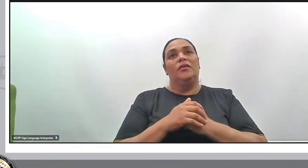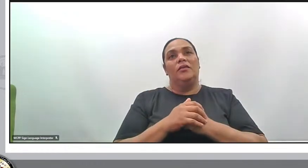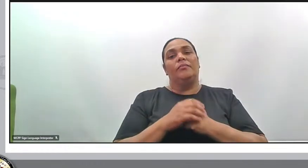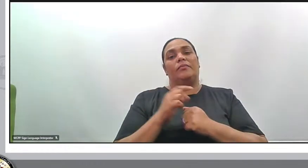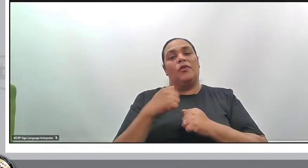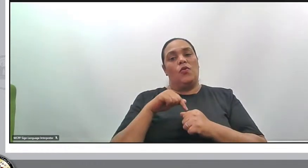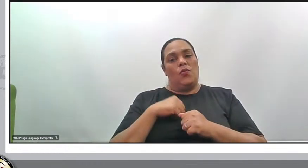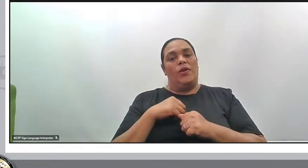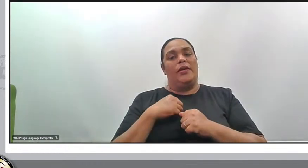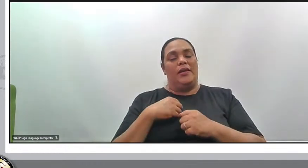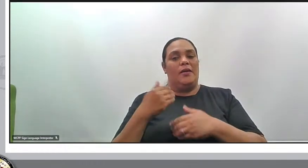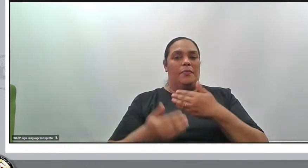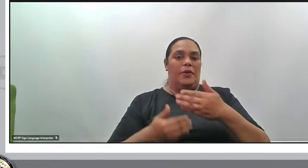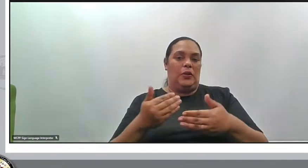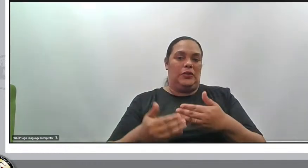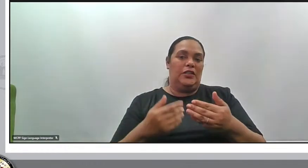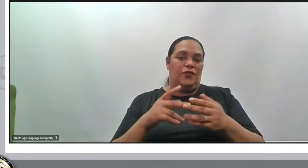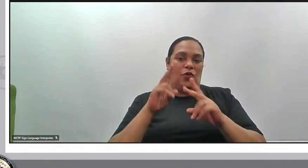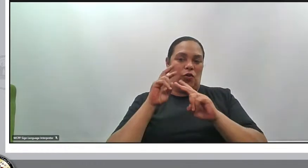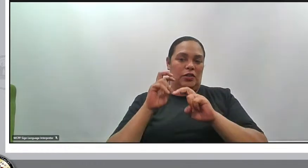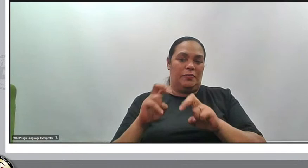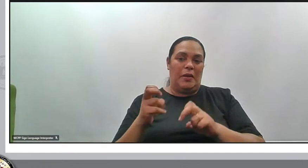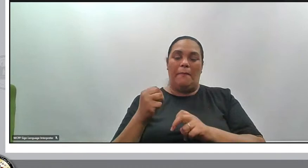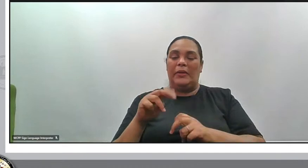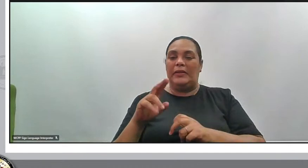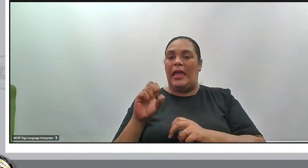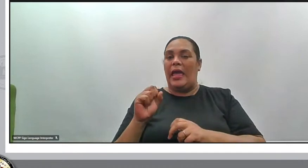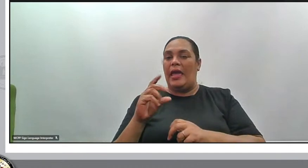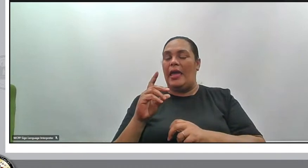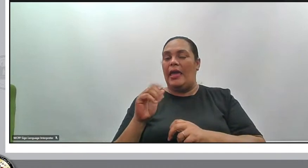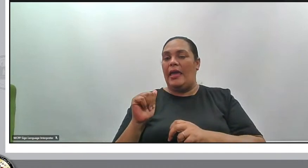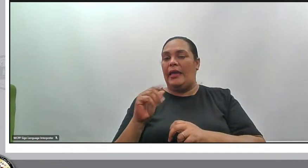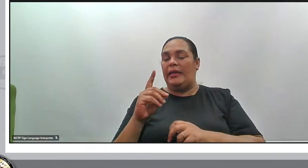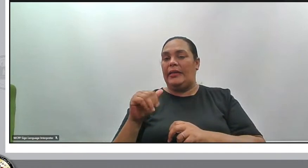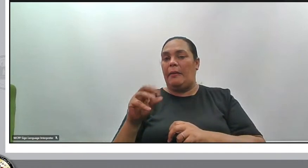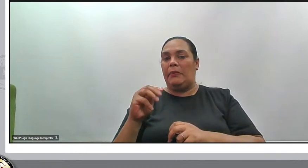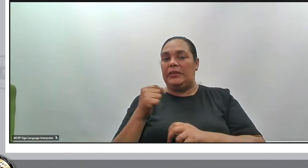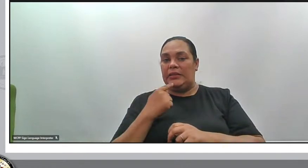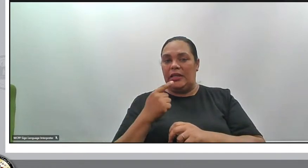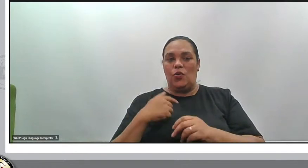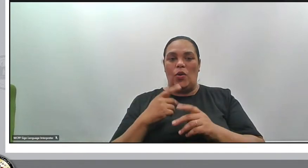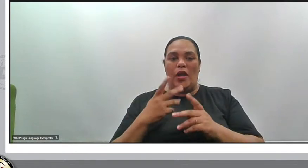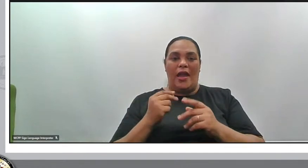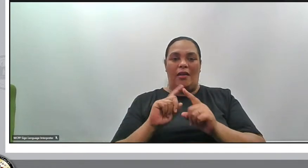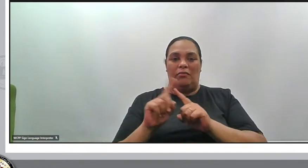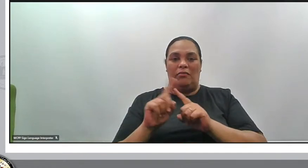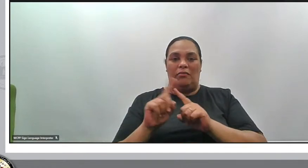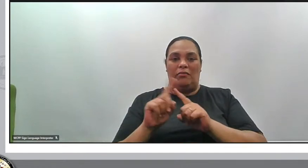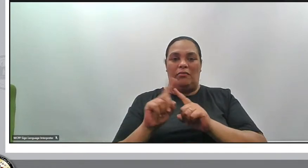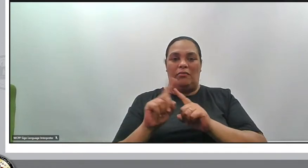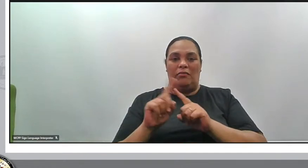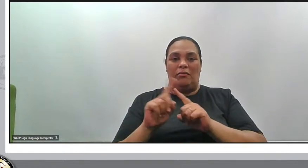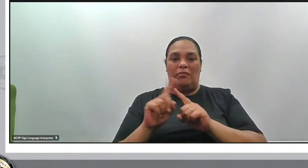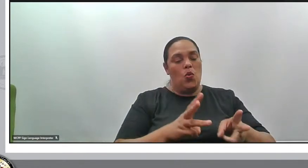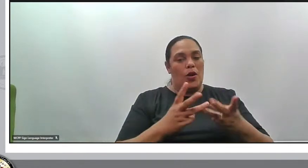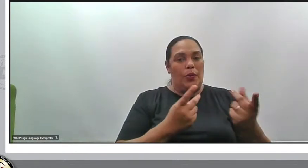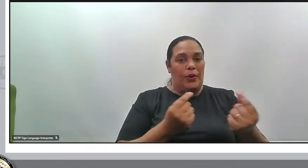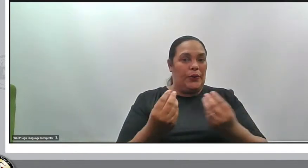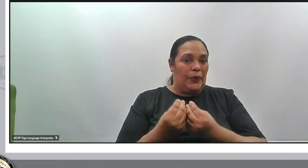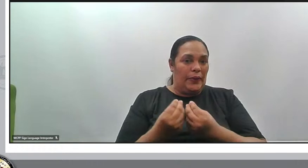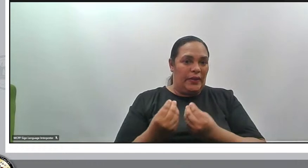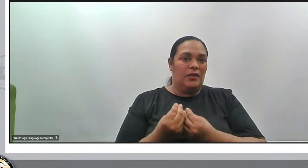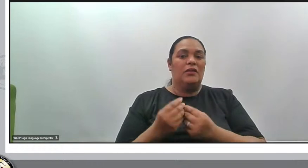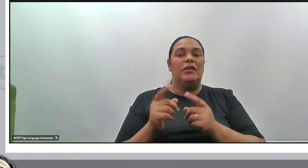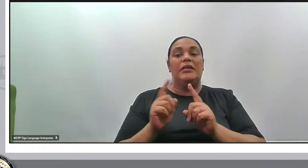are in the process of exploring, as Mr. Adams said, a range of new ways of doing things. And one of